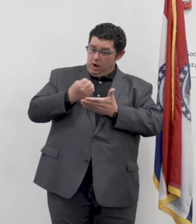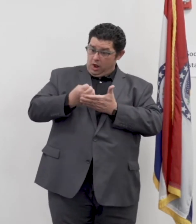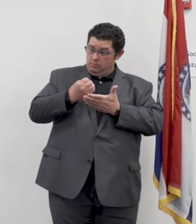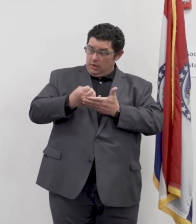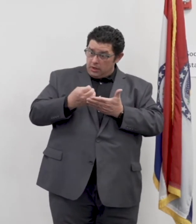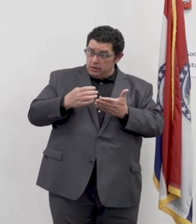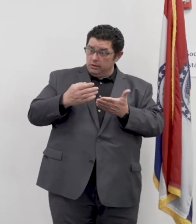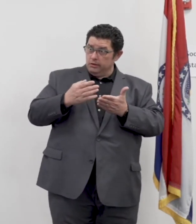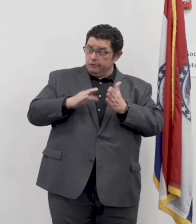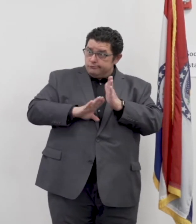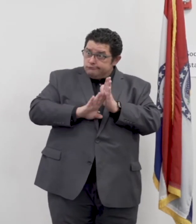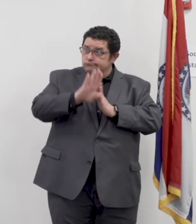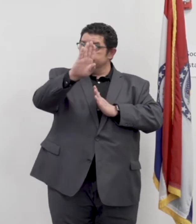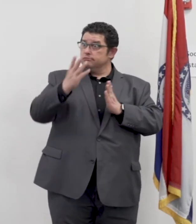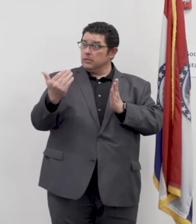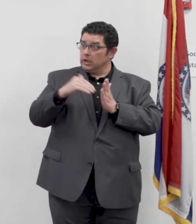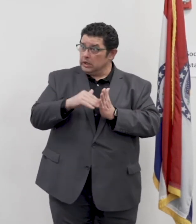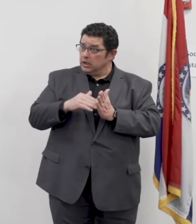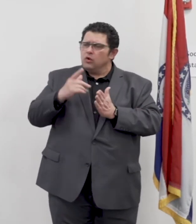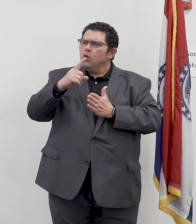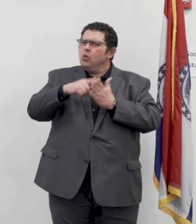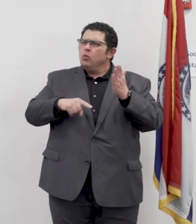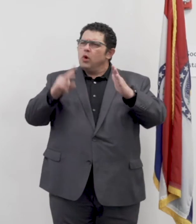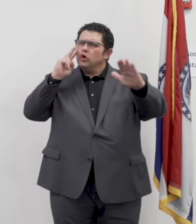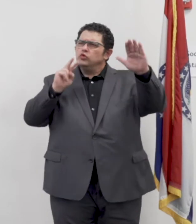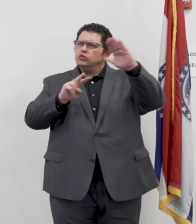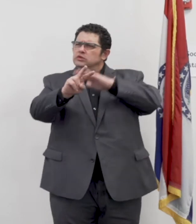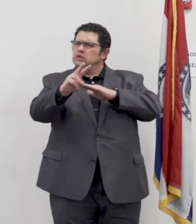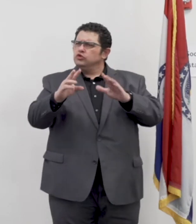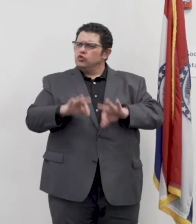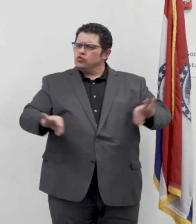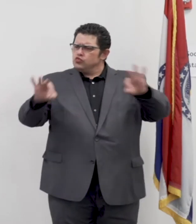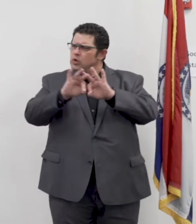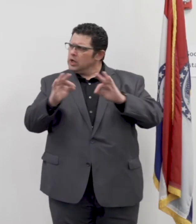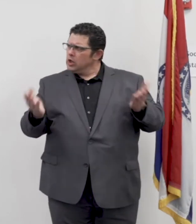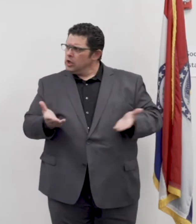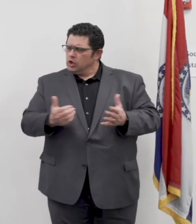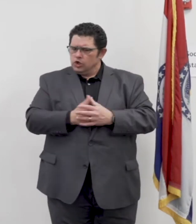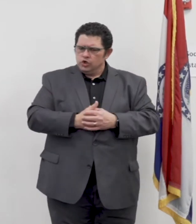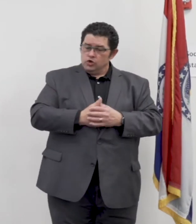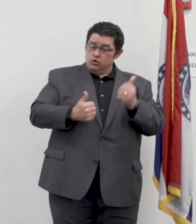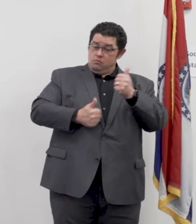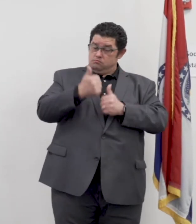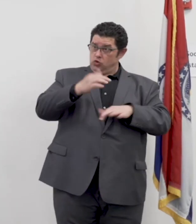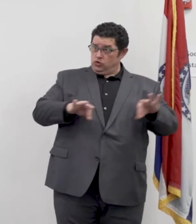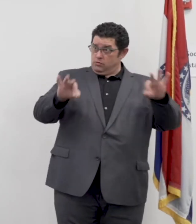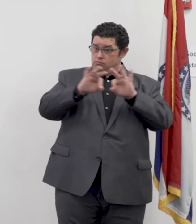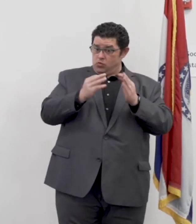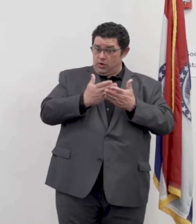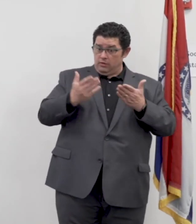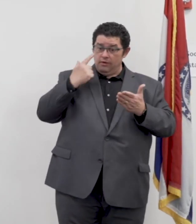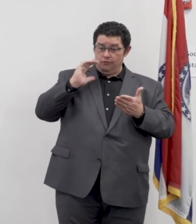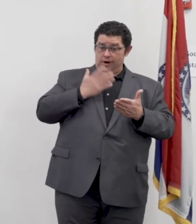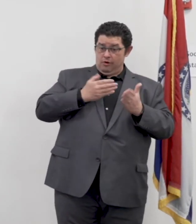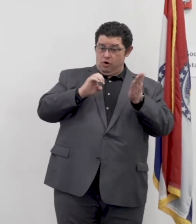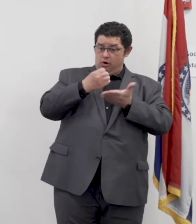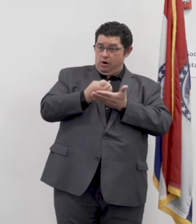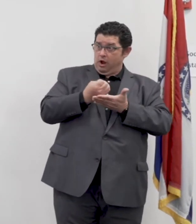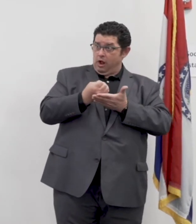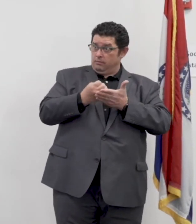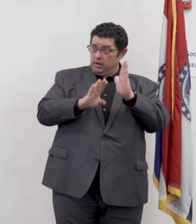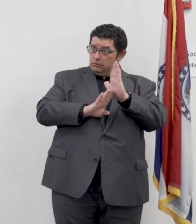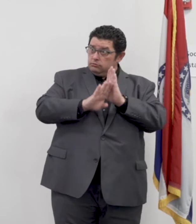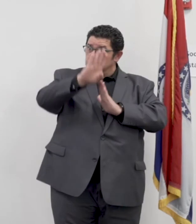this gets going again? Or what do you see as so critical here in this? Well, the most important thing in getting our economy moving forward is